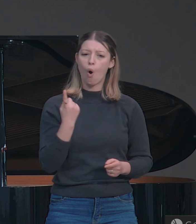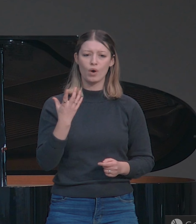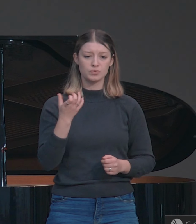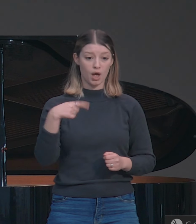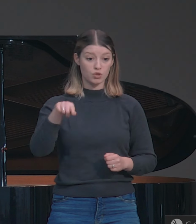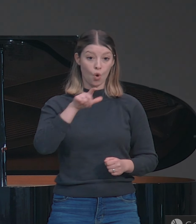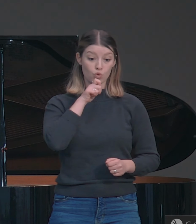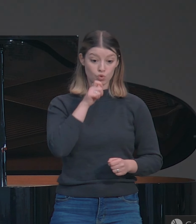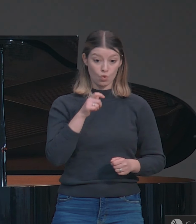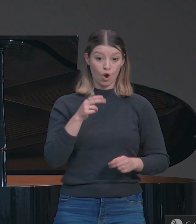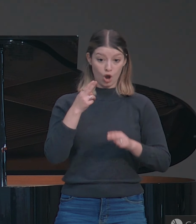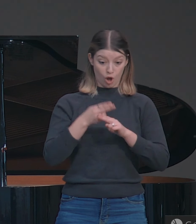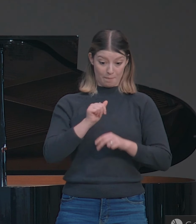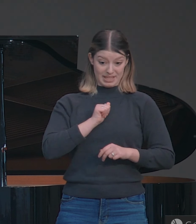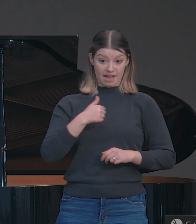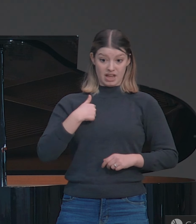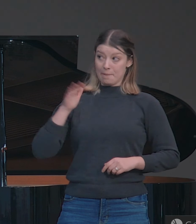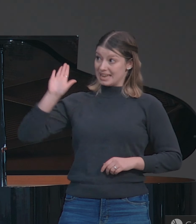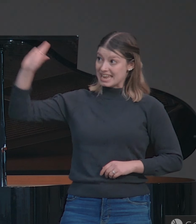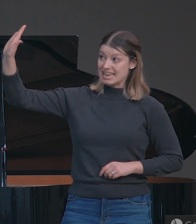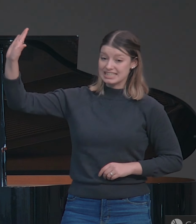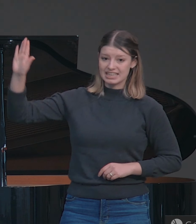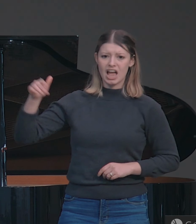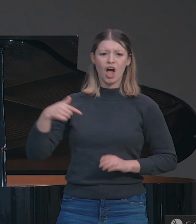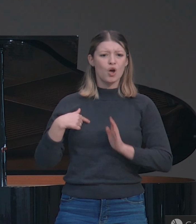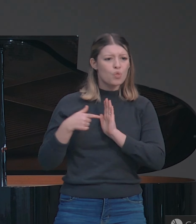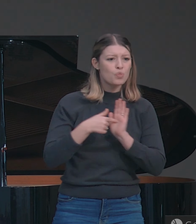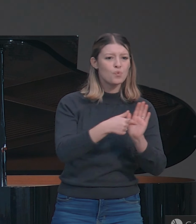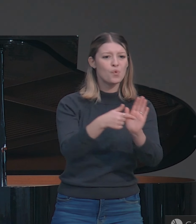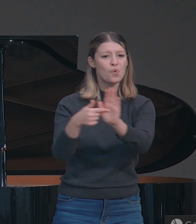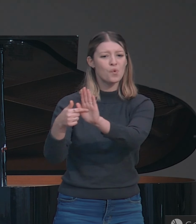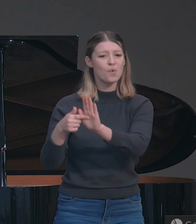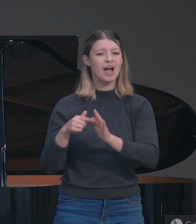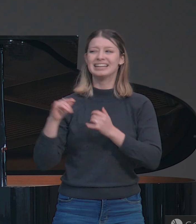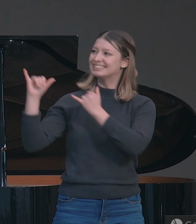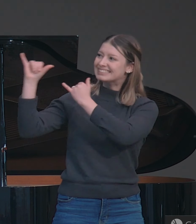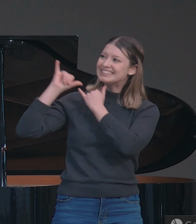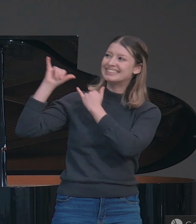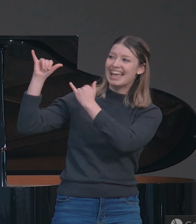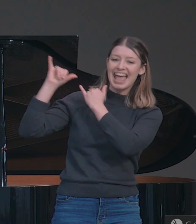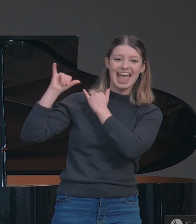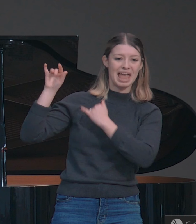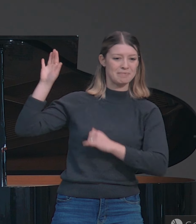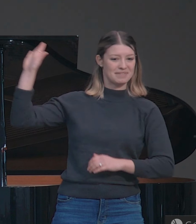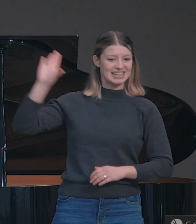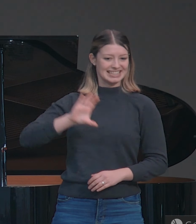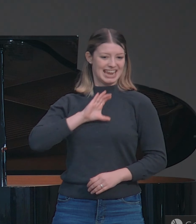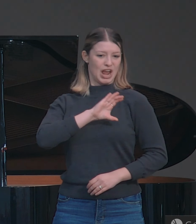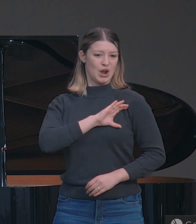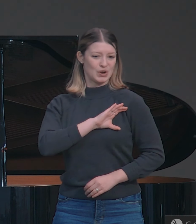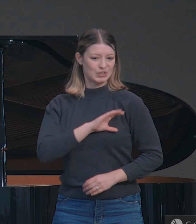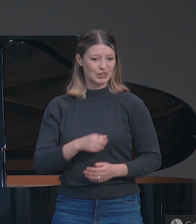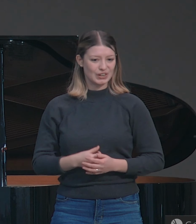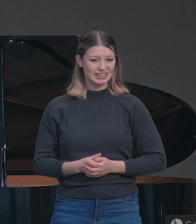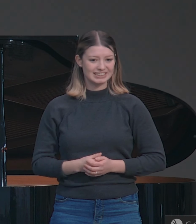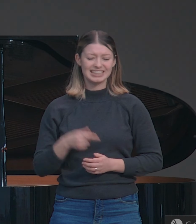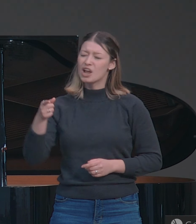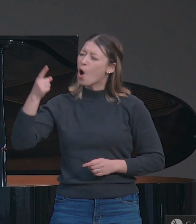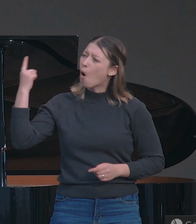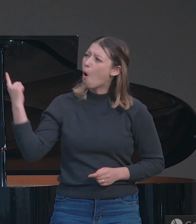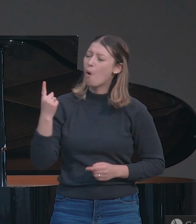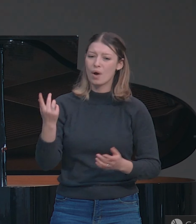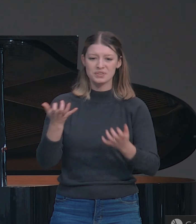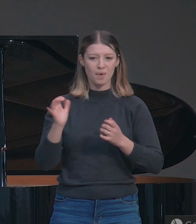themselves his people to reveal him to the world through their manifestation of his character. He has always wanted